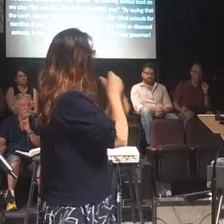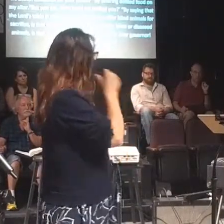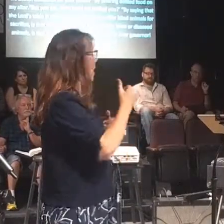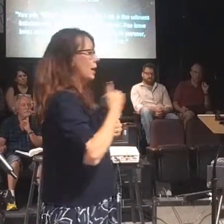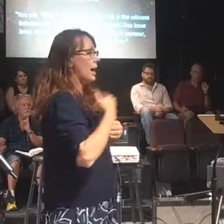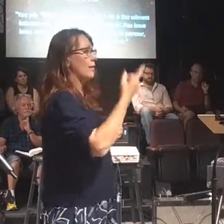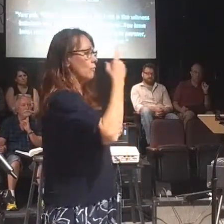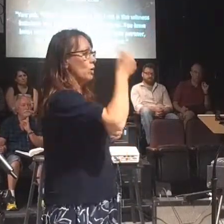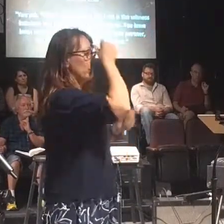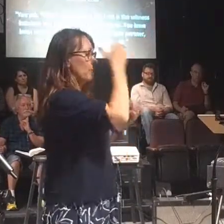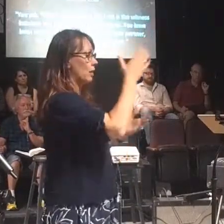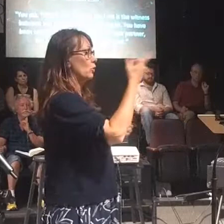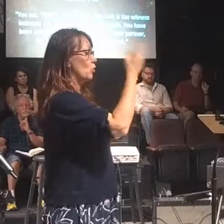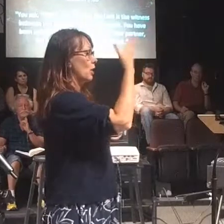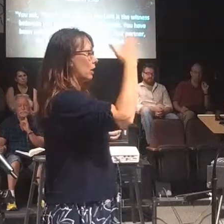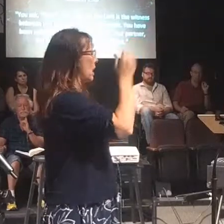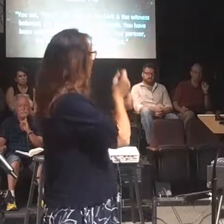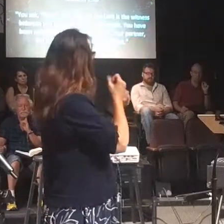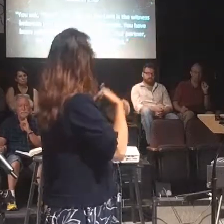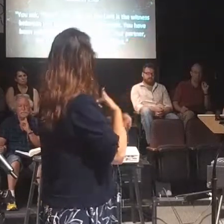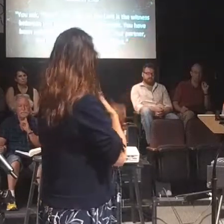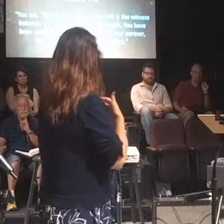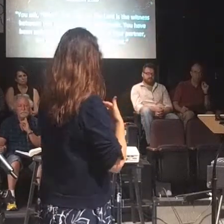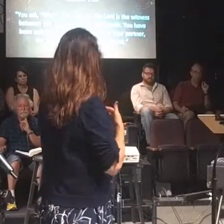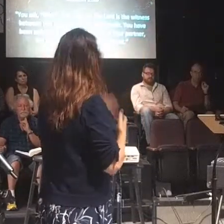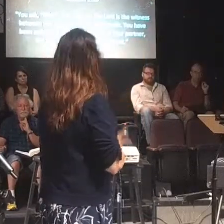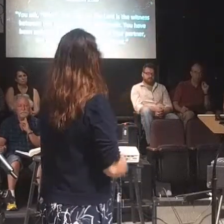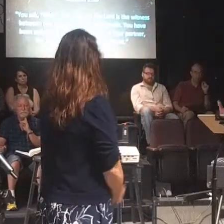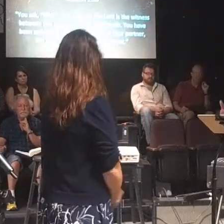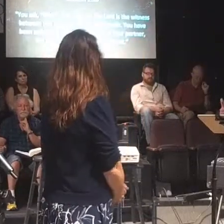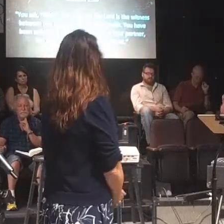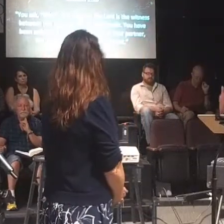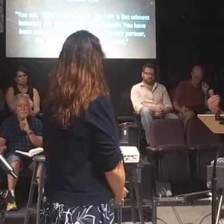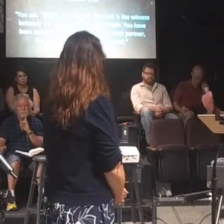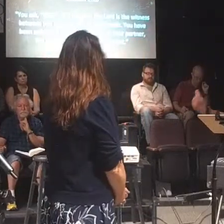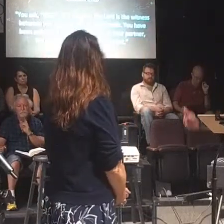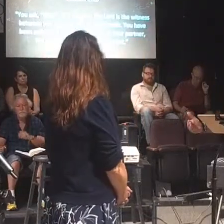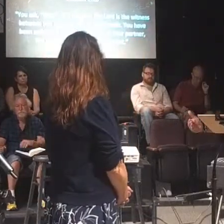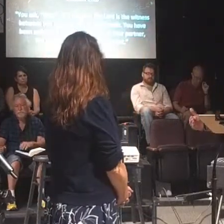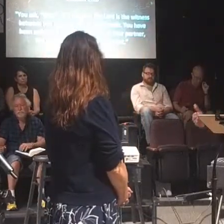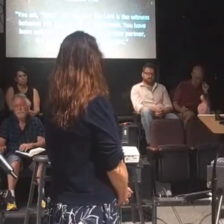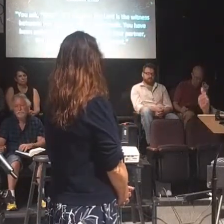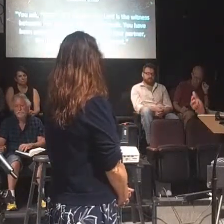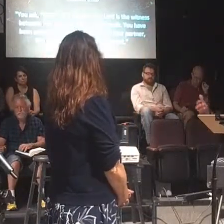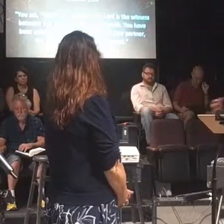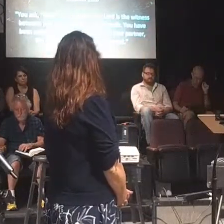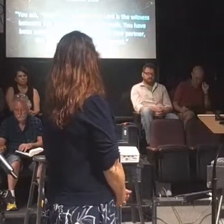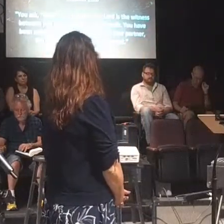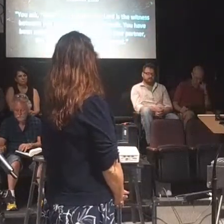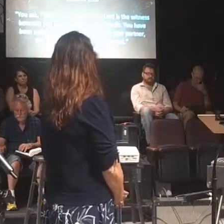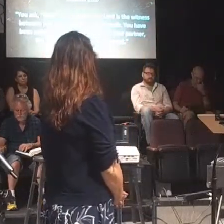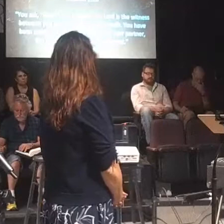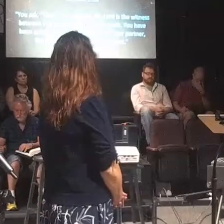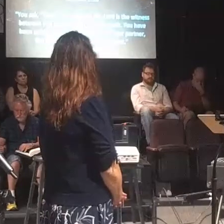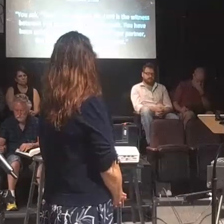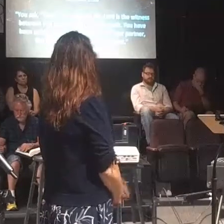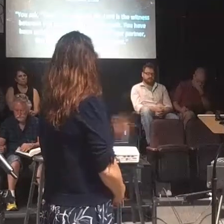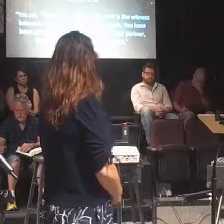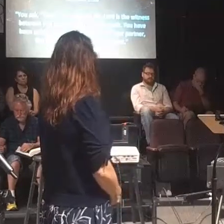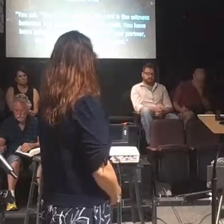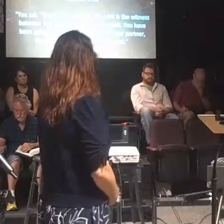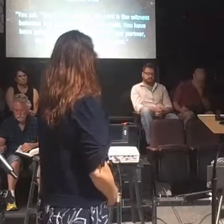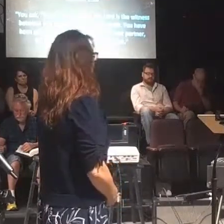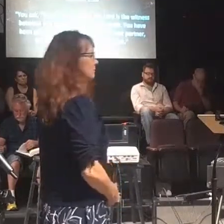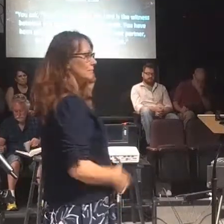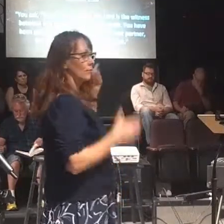not one God create us? Why do we profane the covenant of our ancestors by being unfaithful to one another? And he just